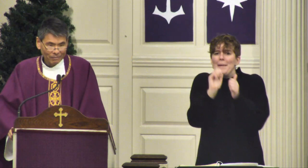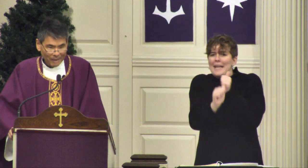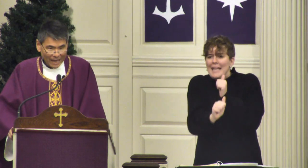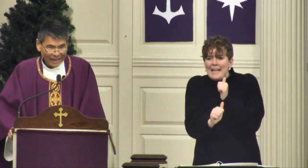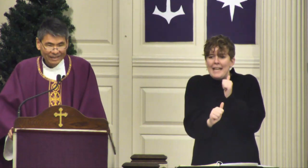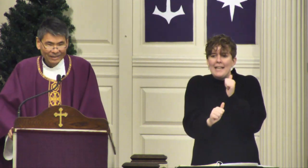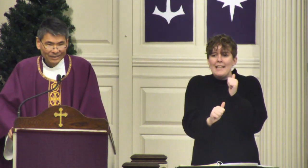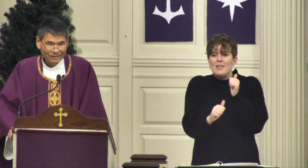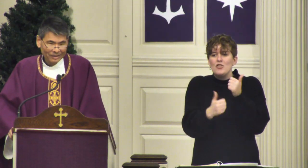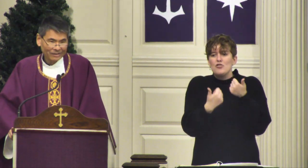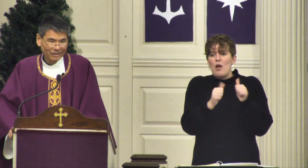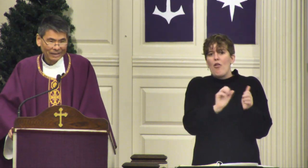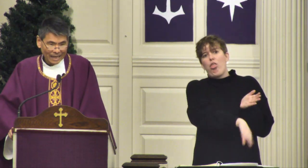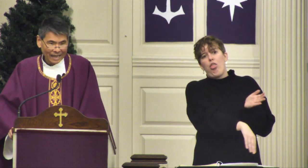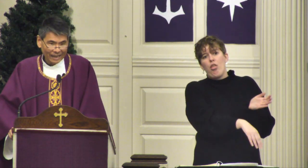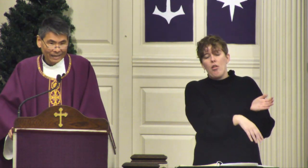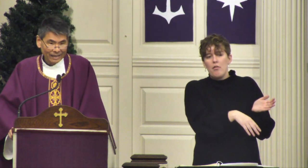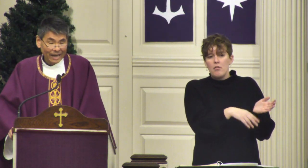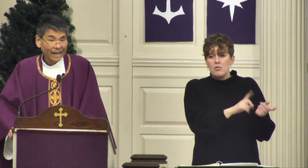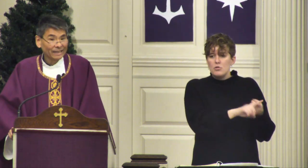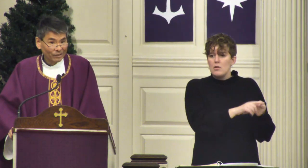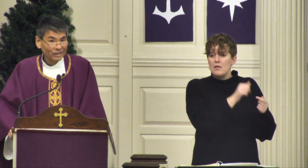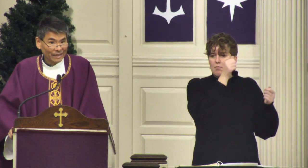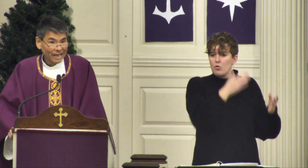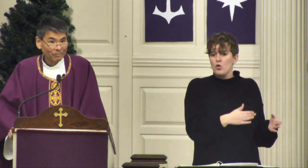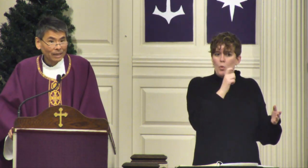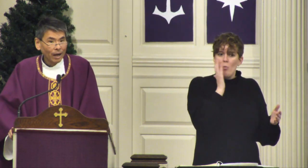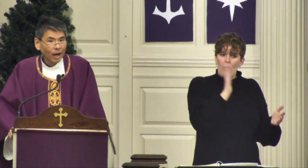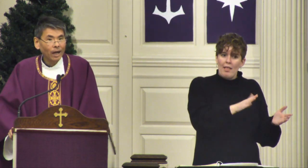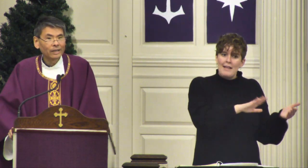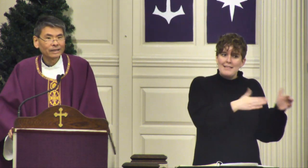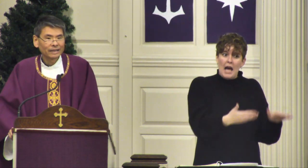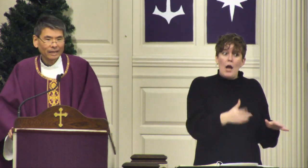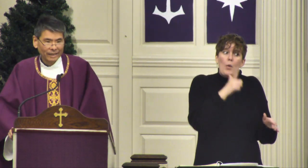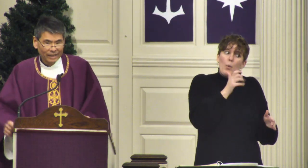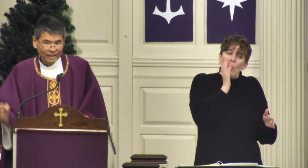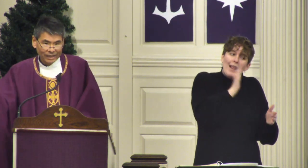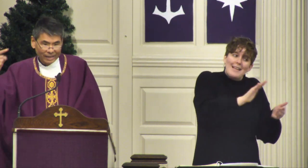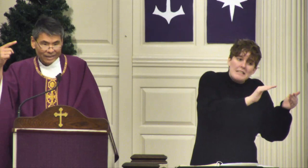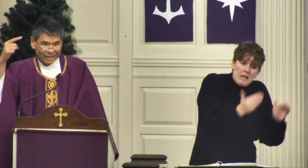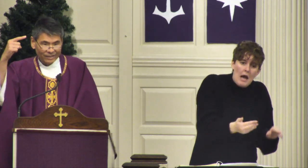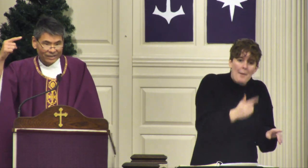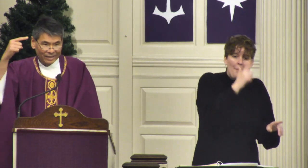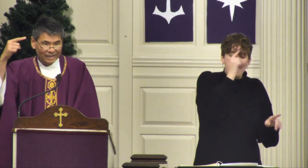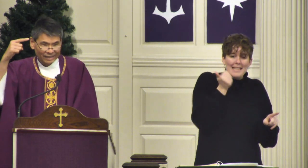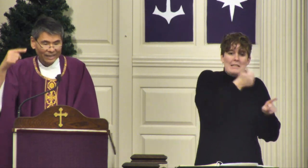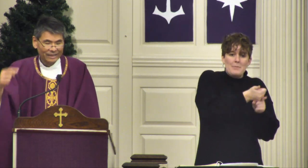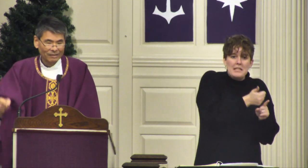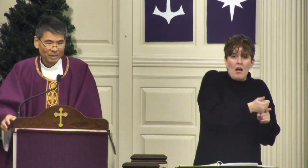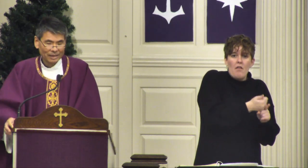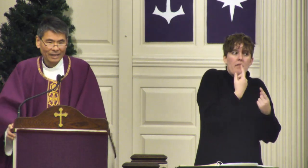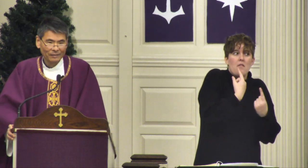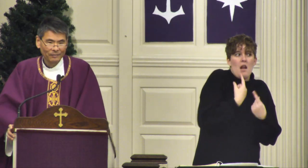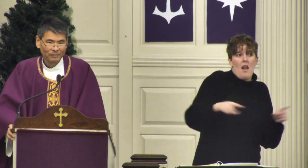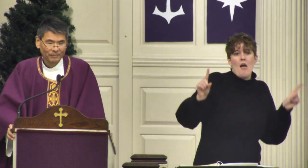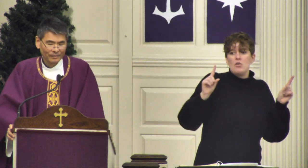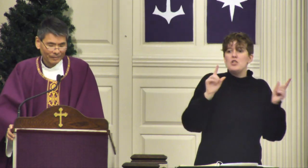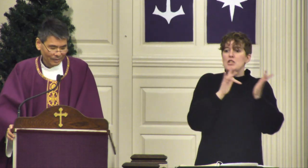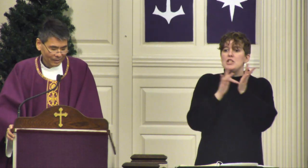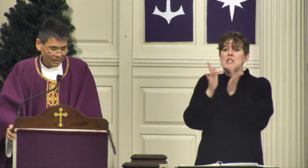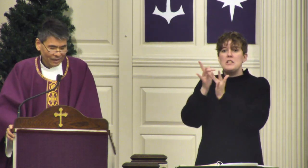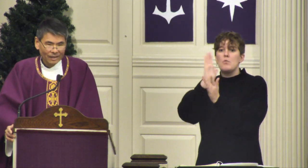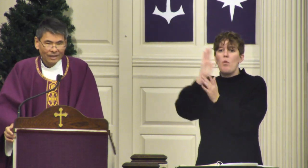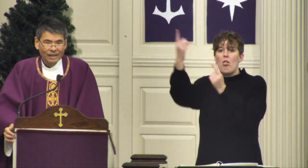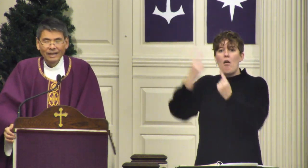a man who is going to die, and he's going to die because he said Jesus is the Messiah.